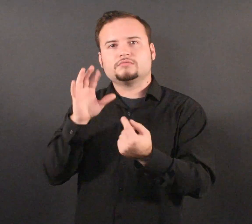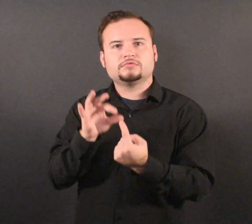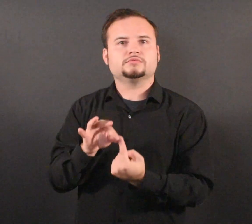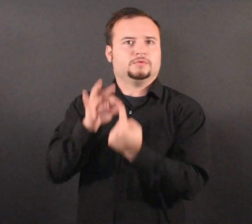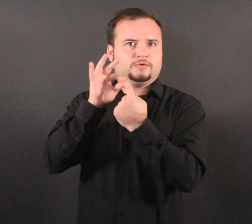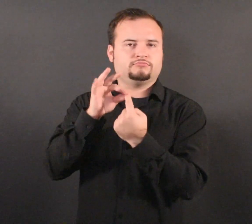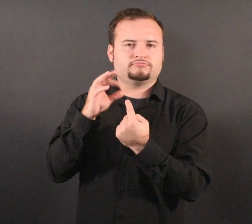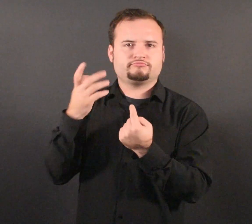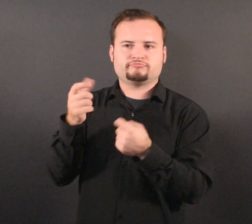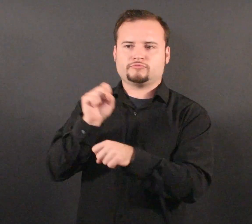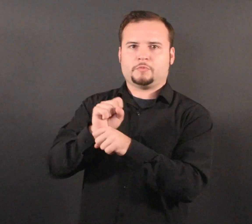and successes.